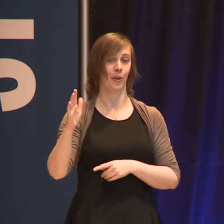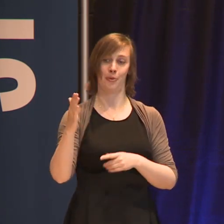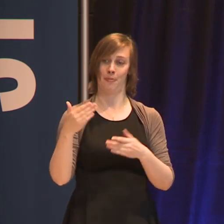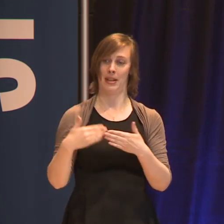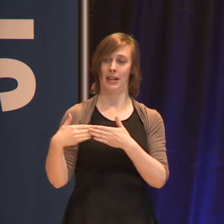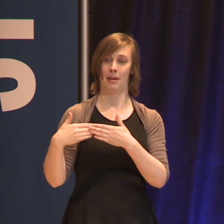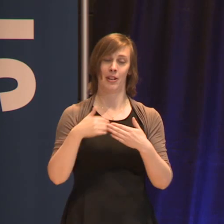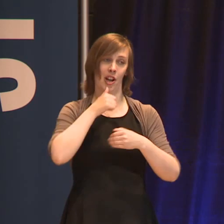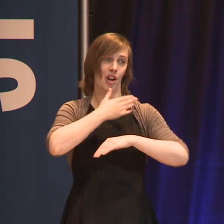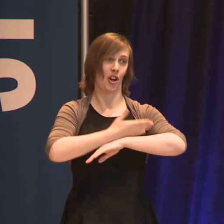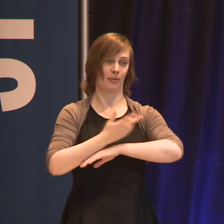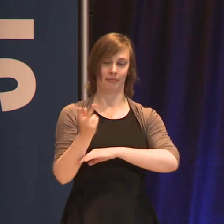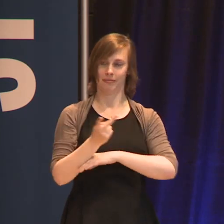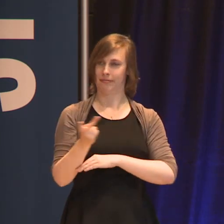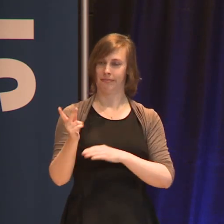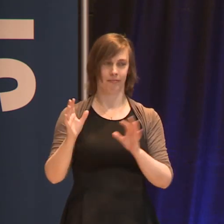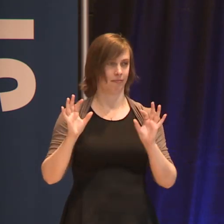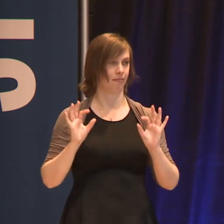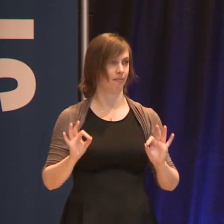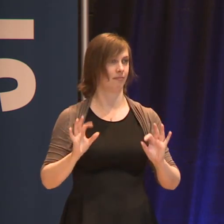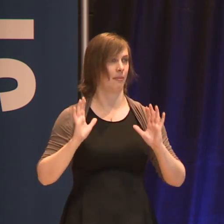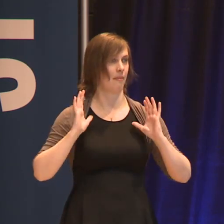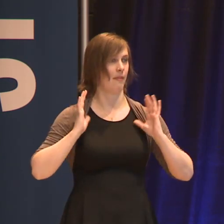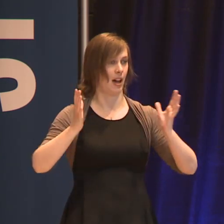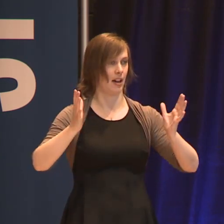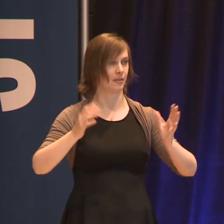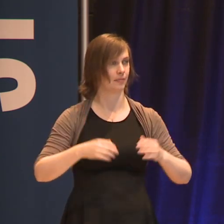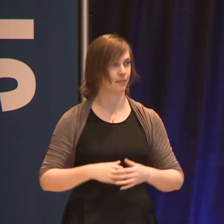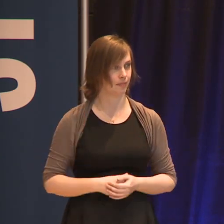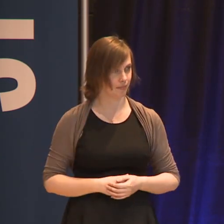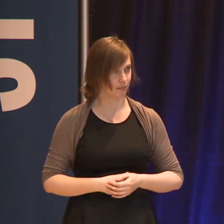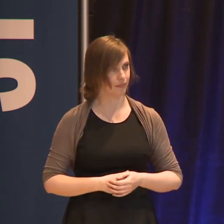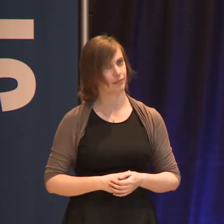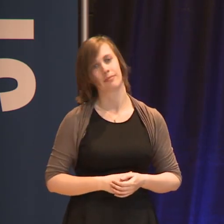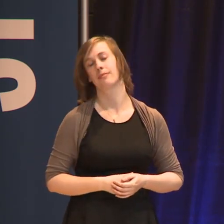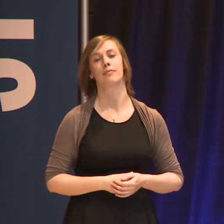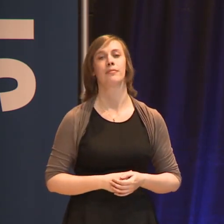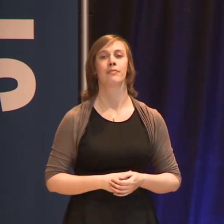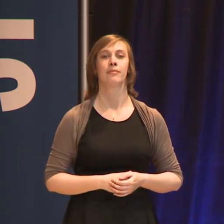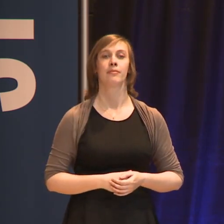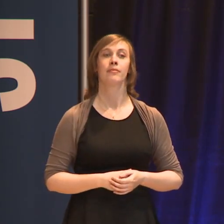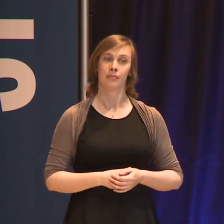fine. So graduates, as we celebrate the completion